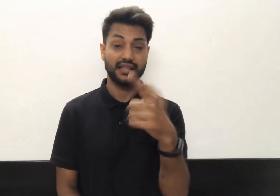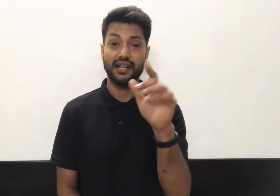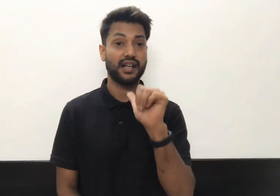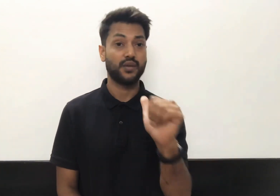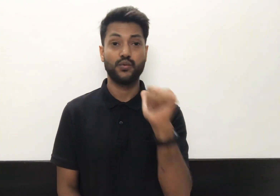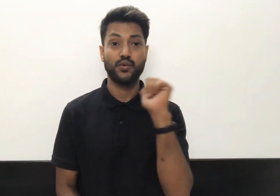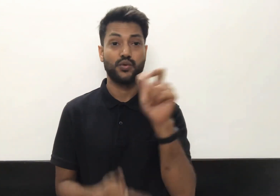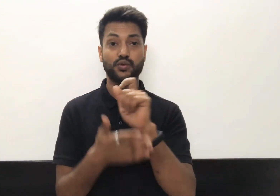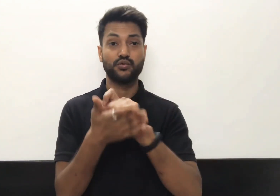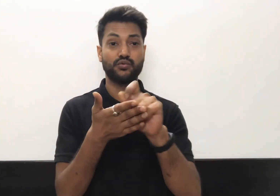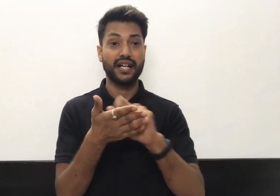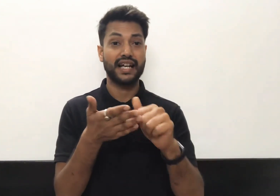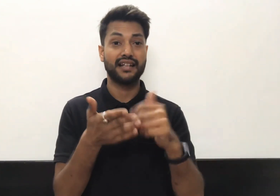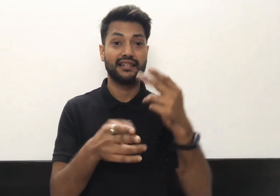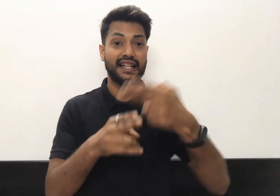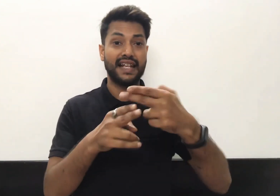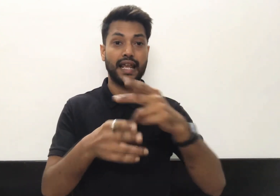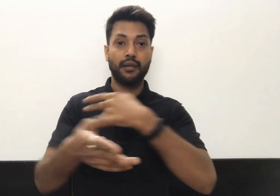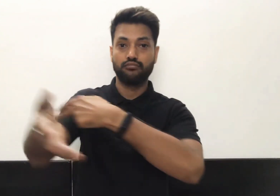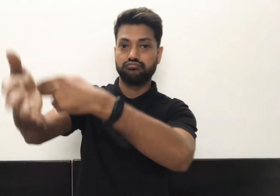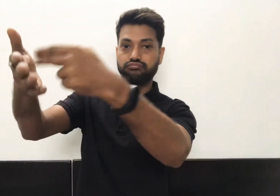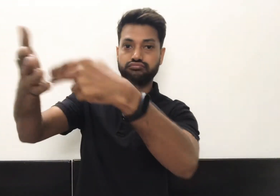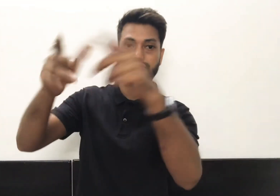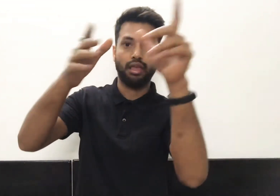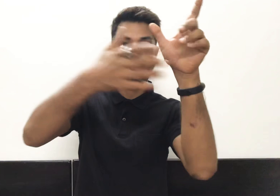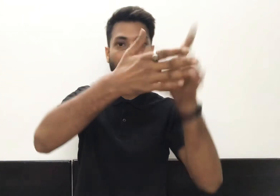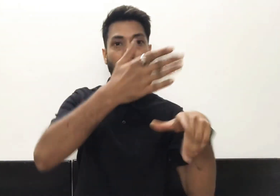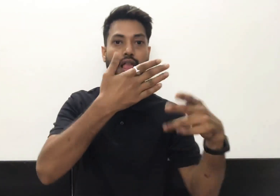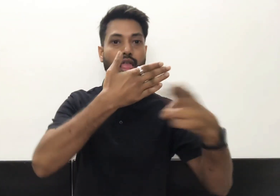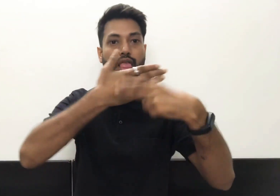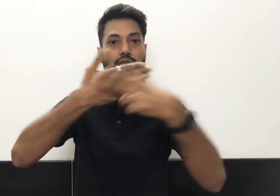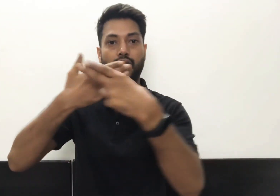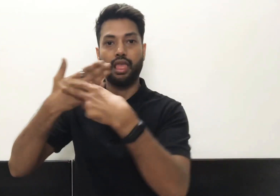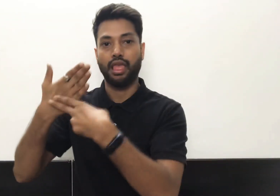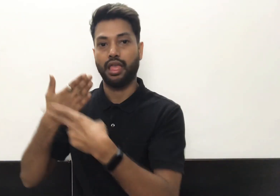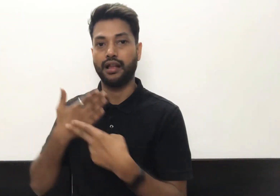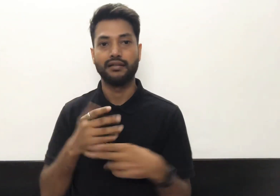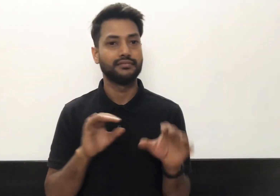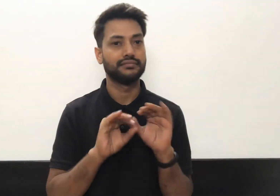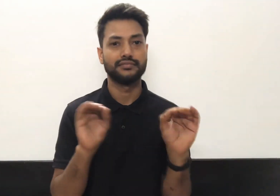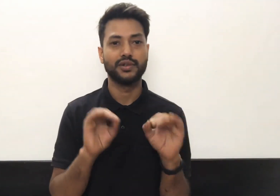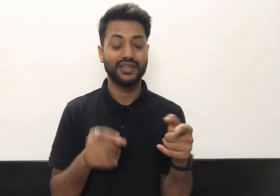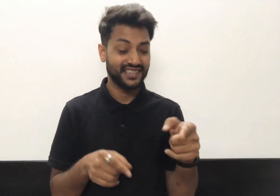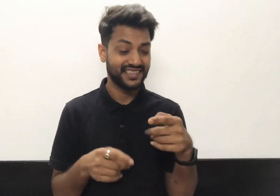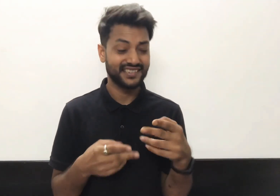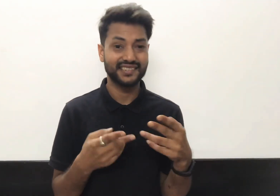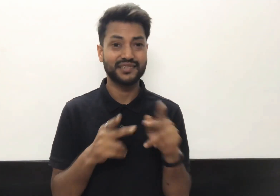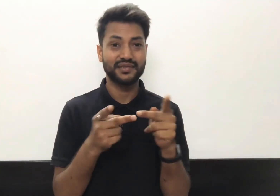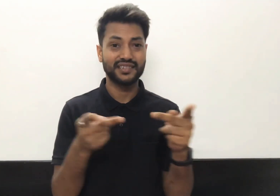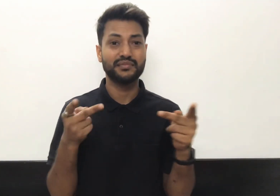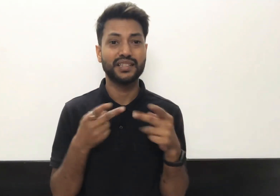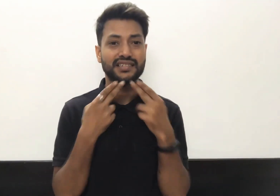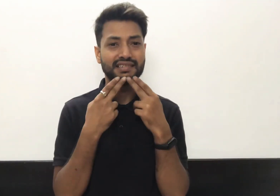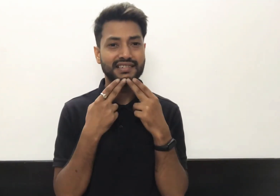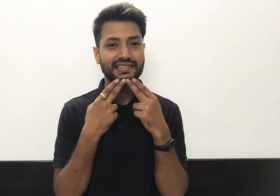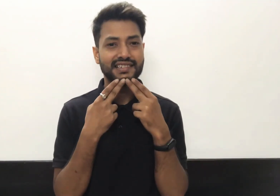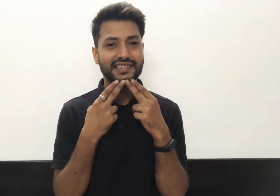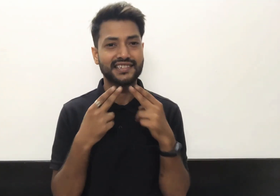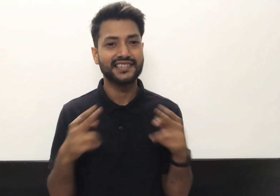name on anything. In this place, which is considered sacred, no. Tomorrow somewhere if you build a